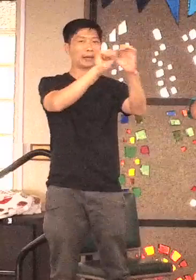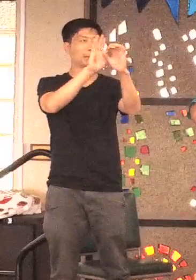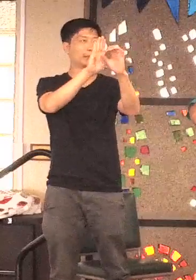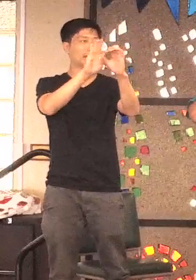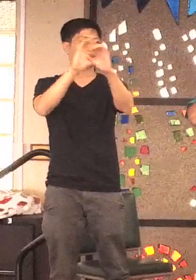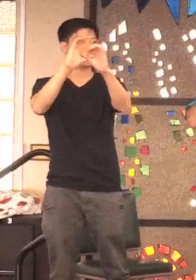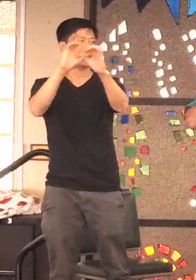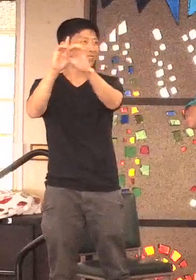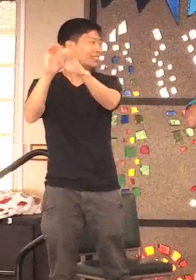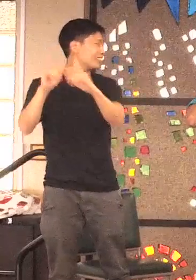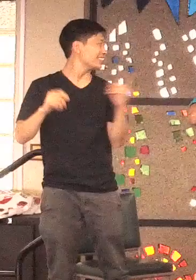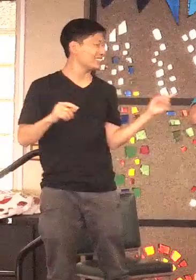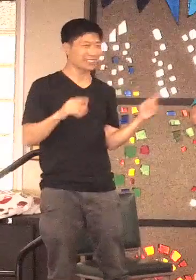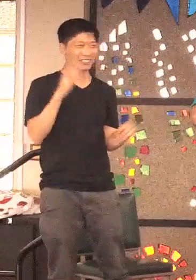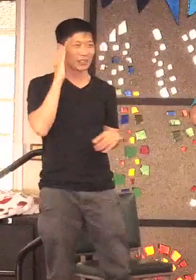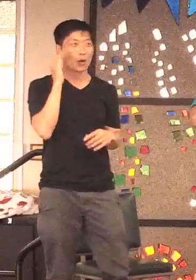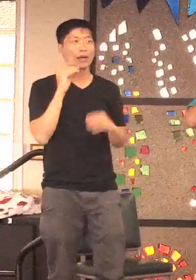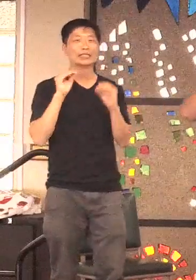A,